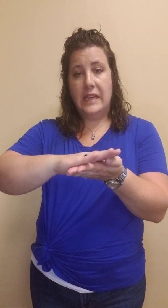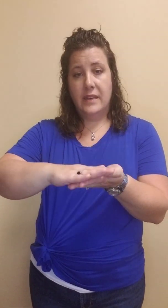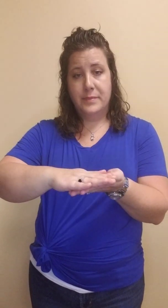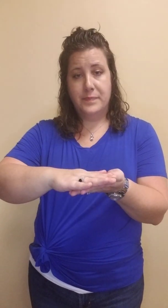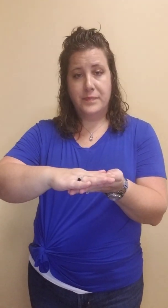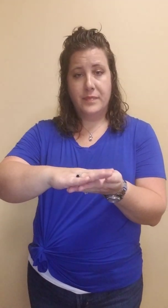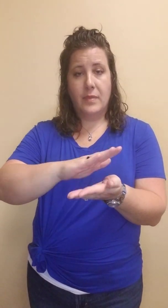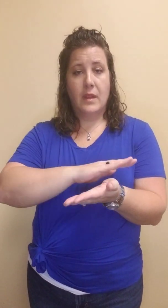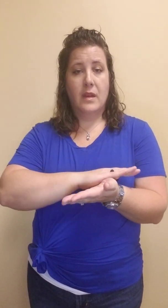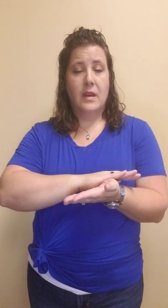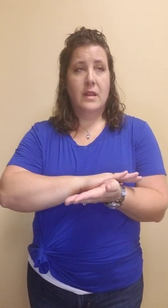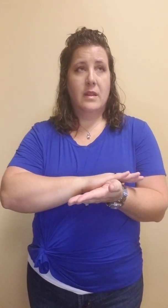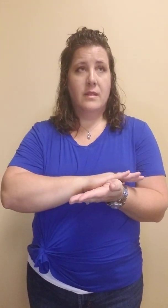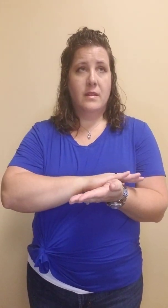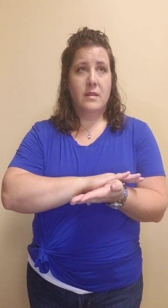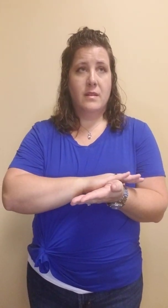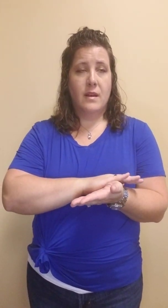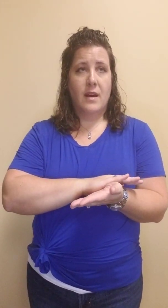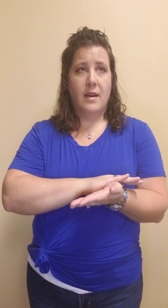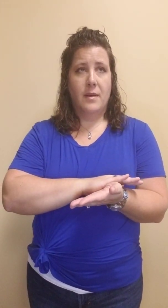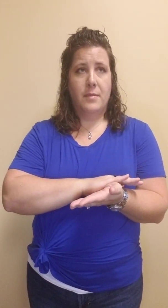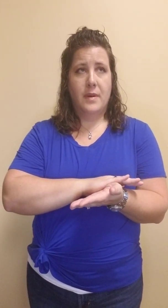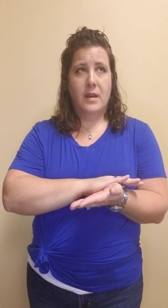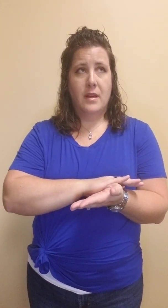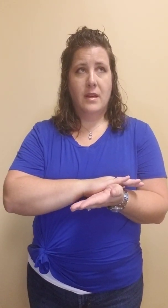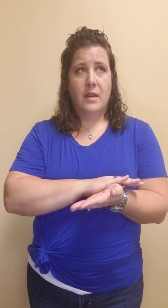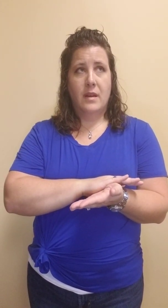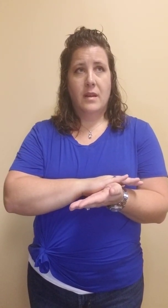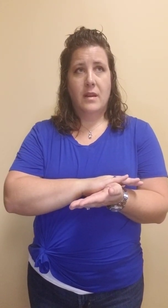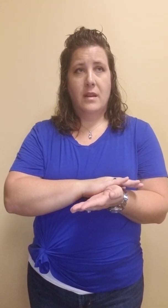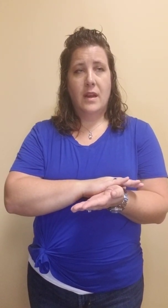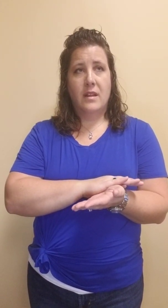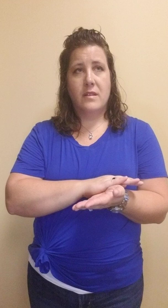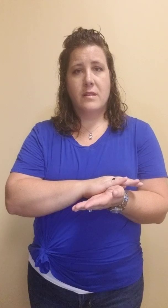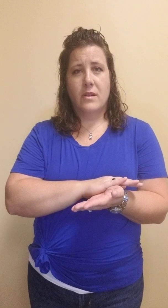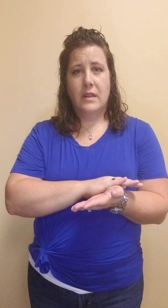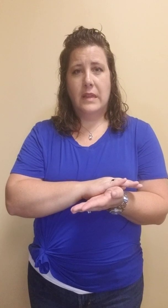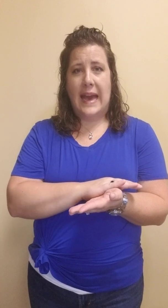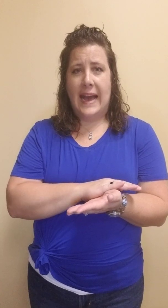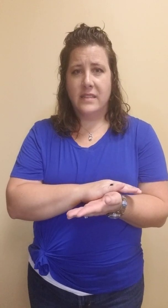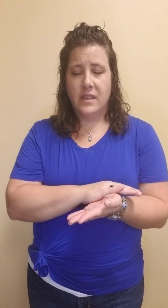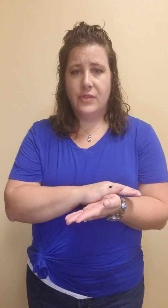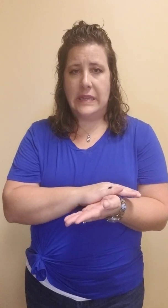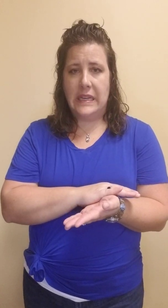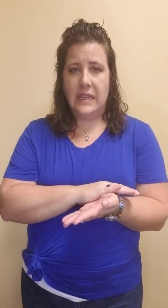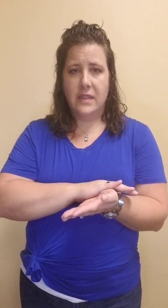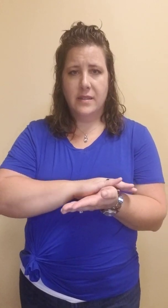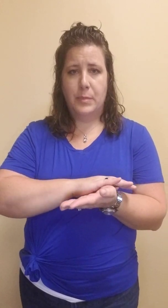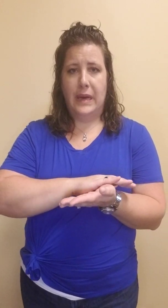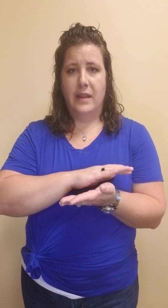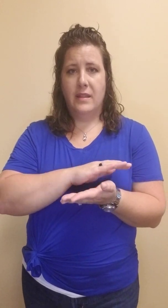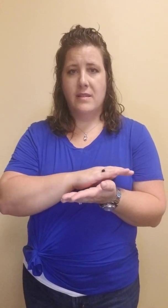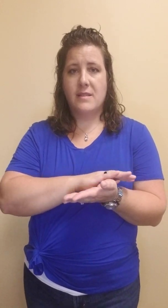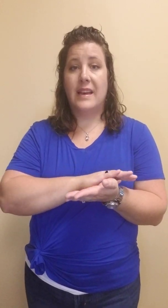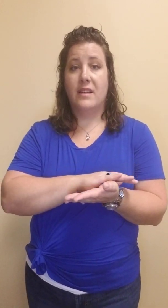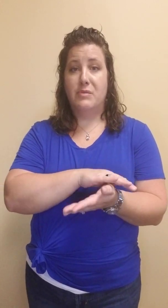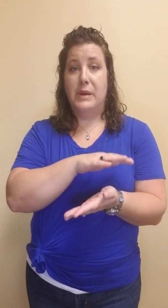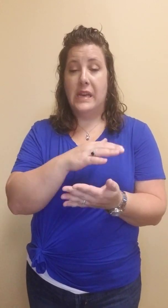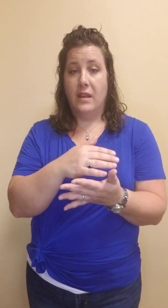Clean. This is not necessarily the act of cleaning, but the state of being.